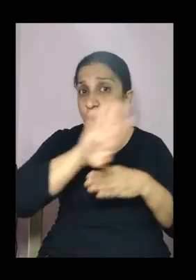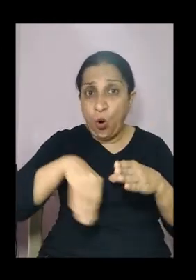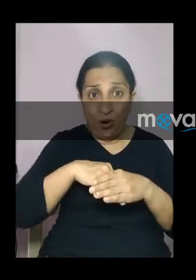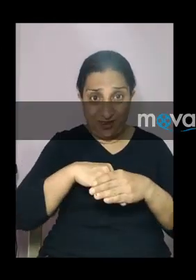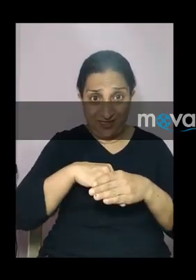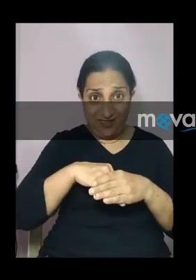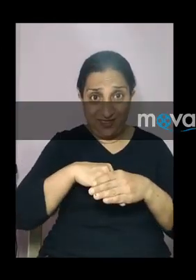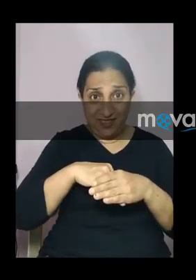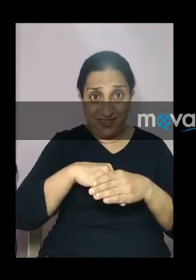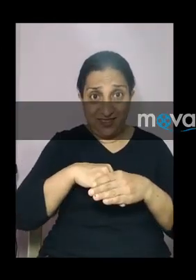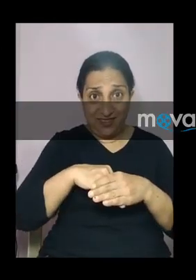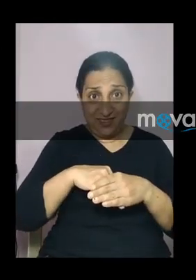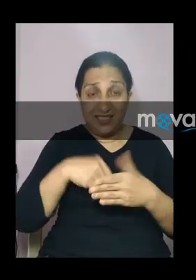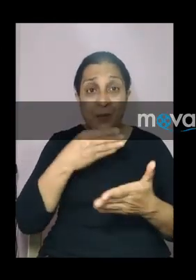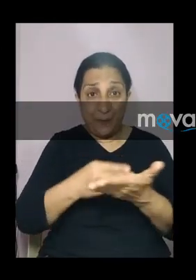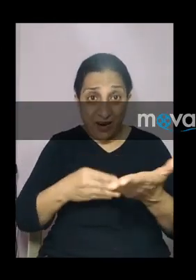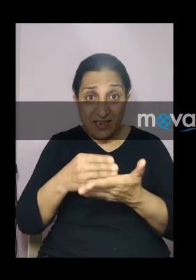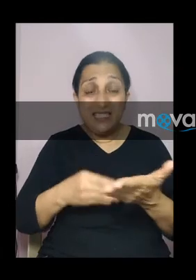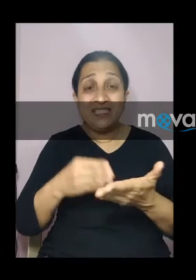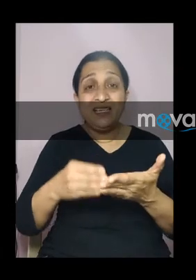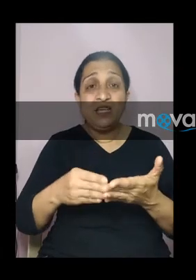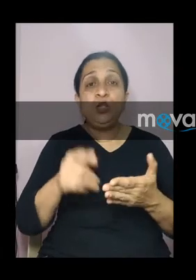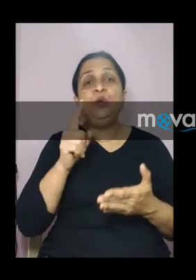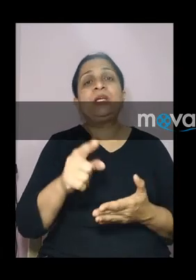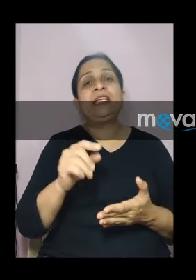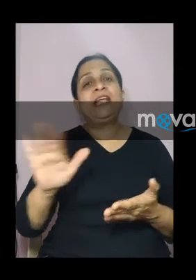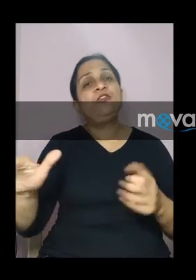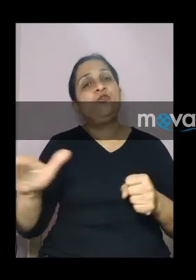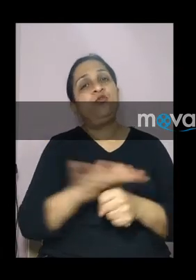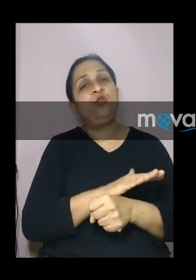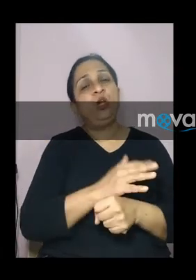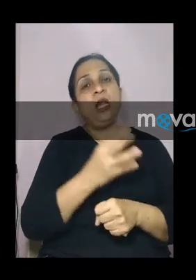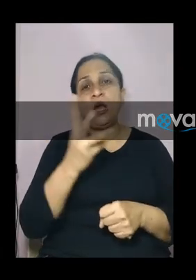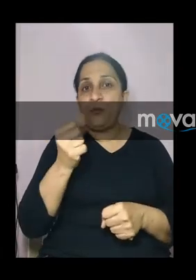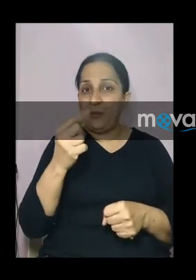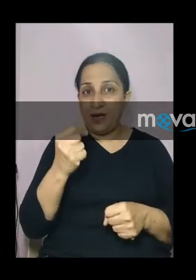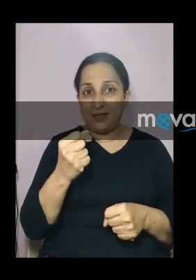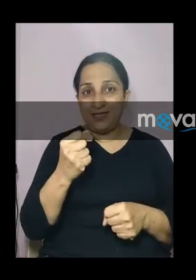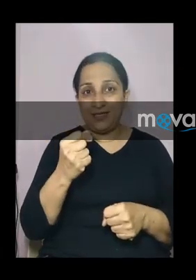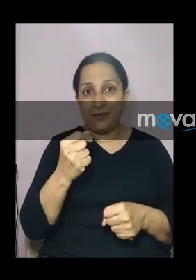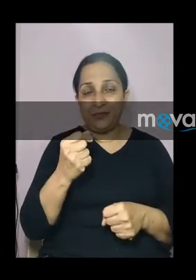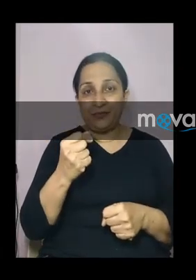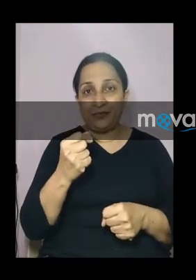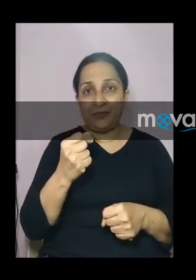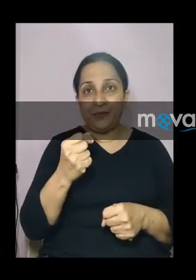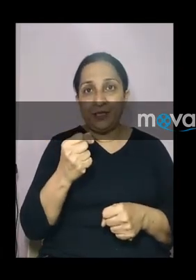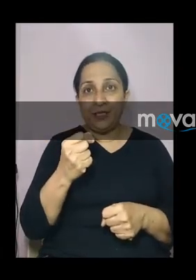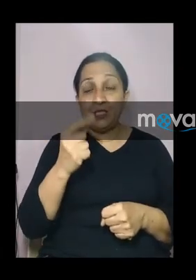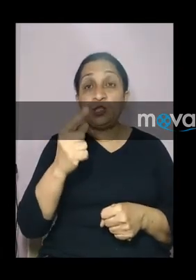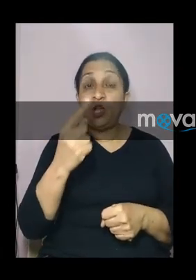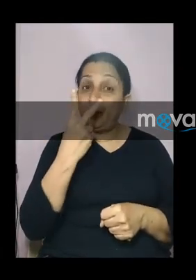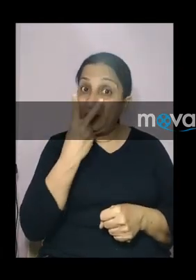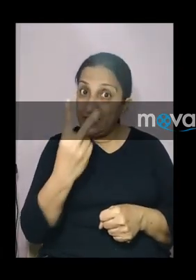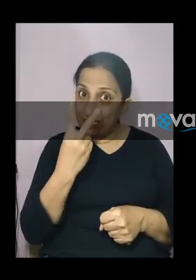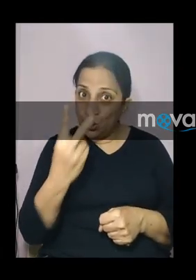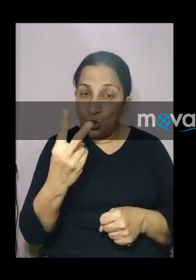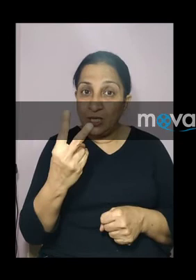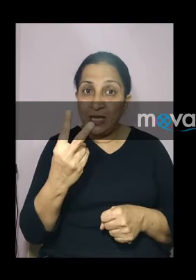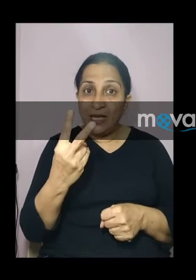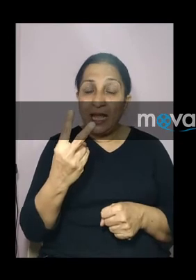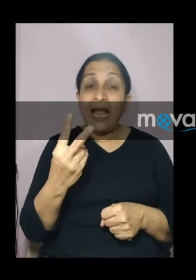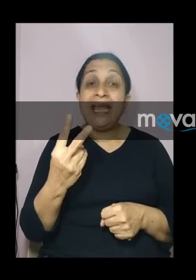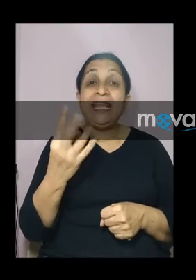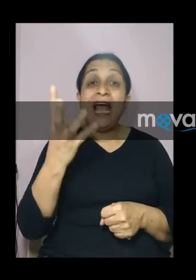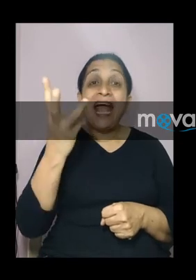name all the parts, you can get full marks. So now please